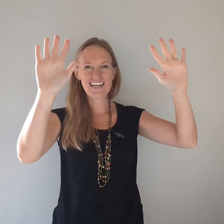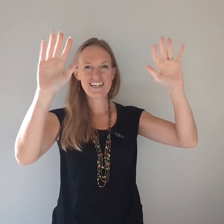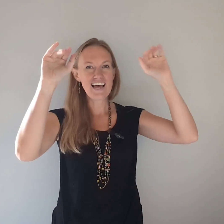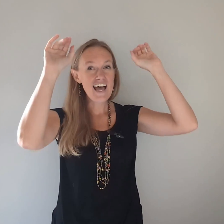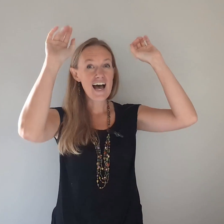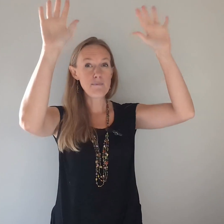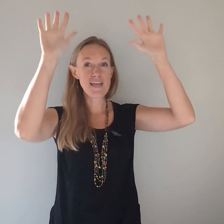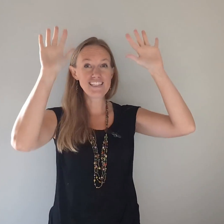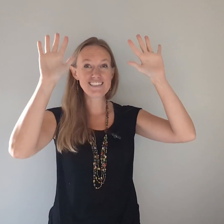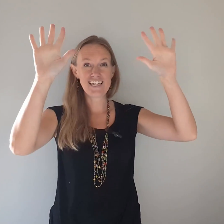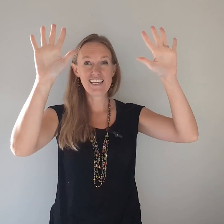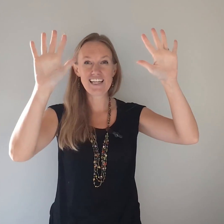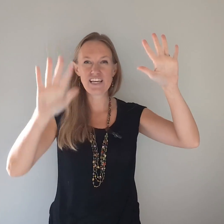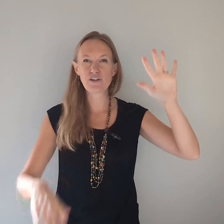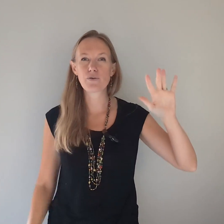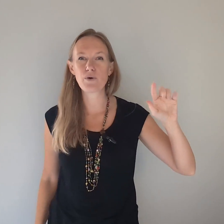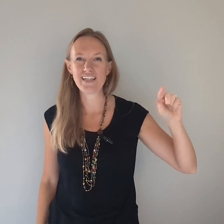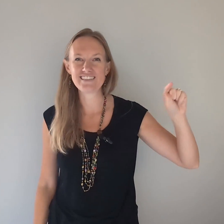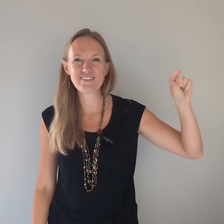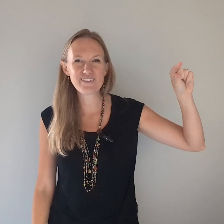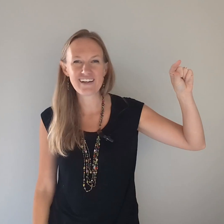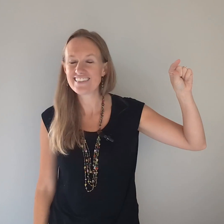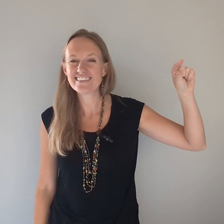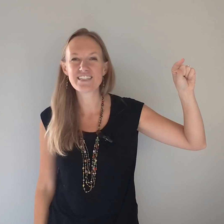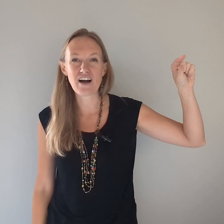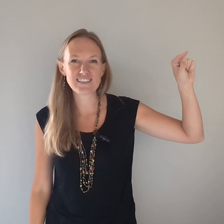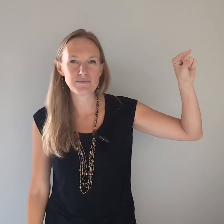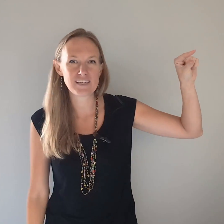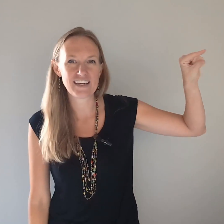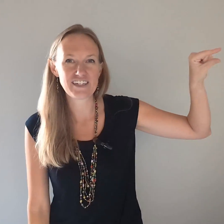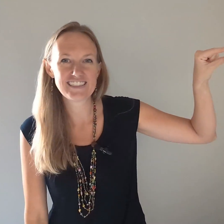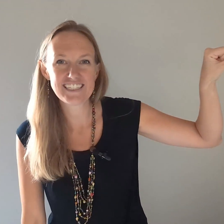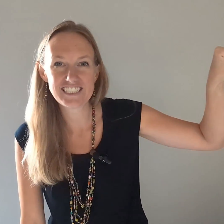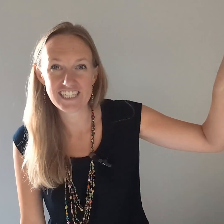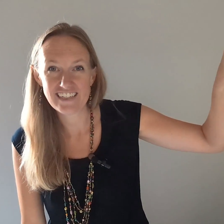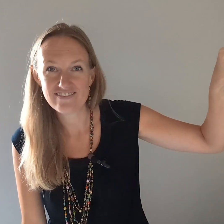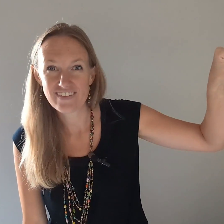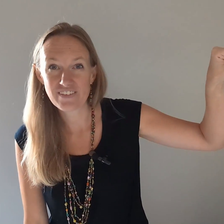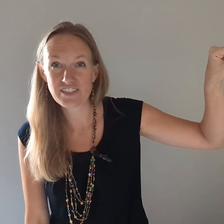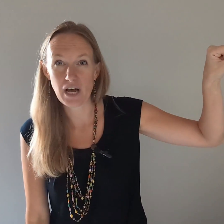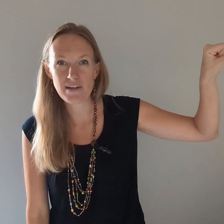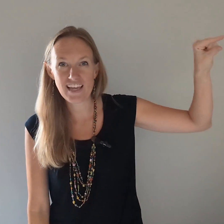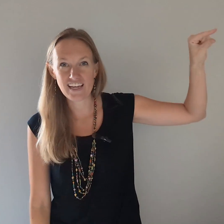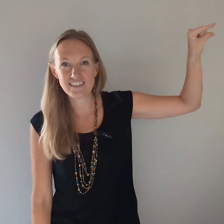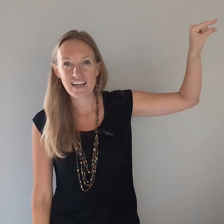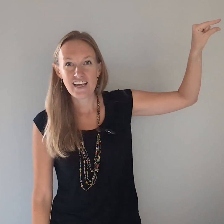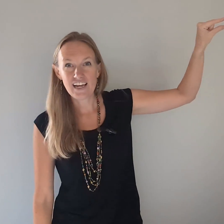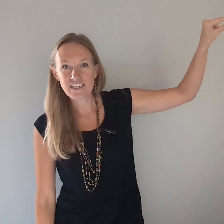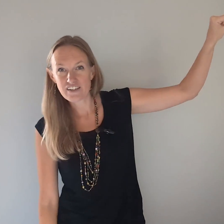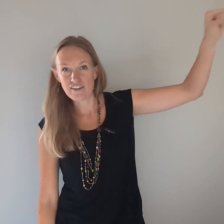10. Amazing, and then grace. So this is an awesome sign. You're going to take a G with your dominant hand, and you're going to